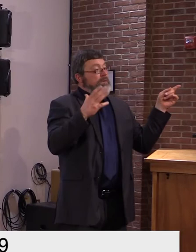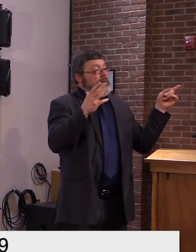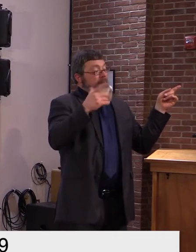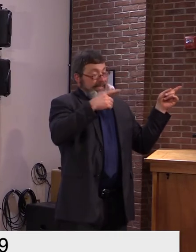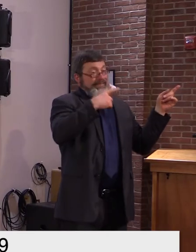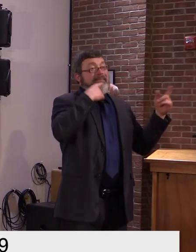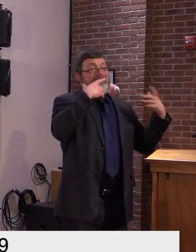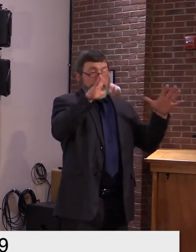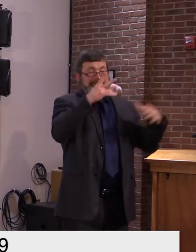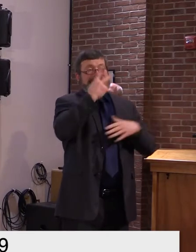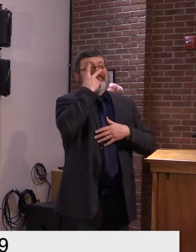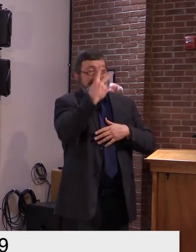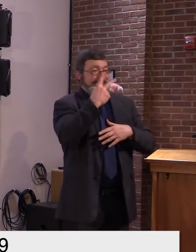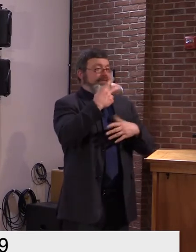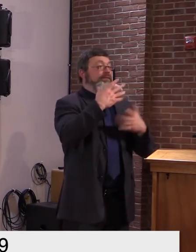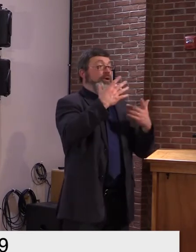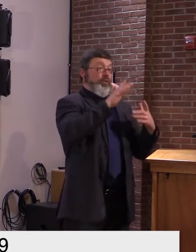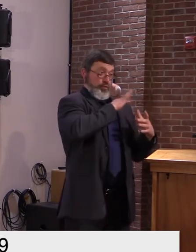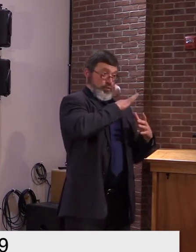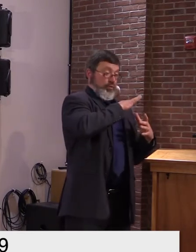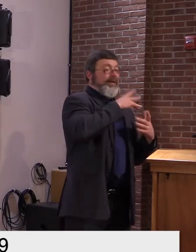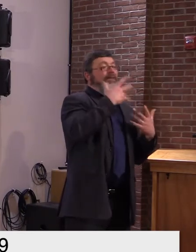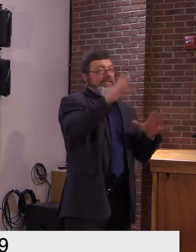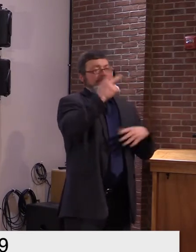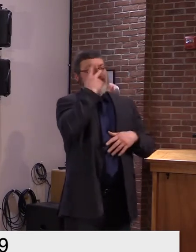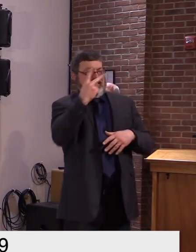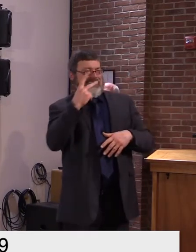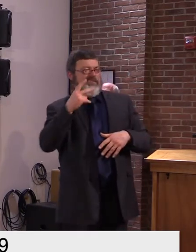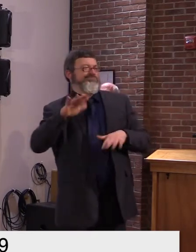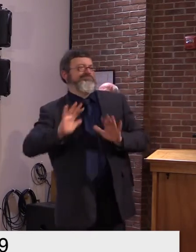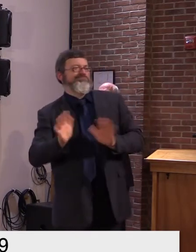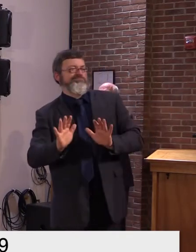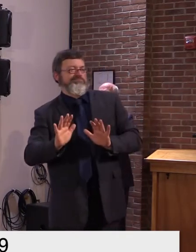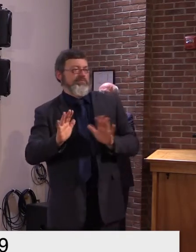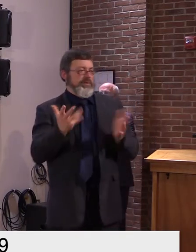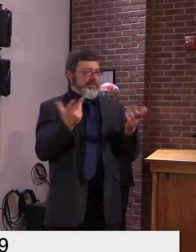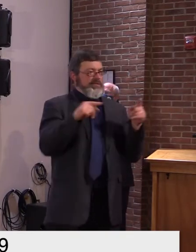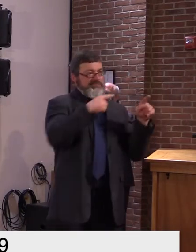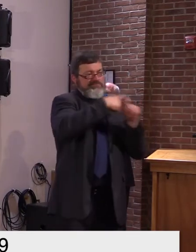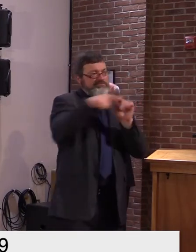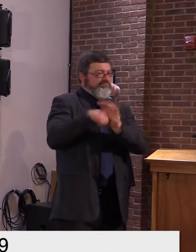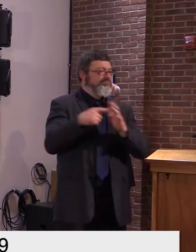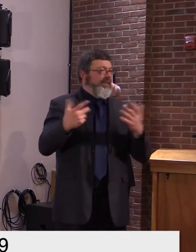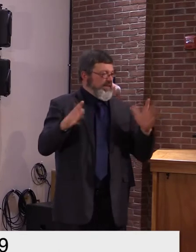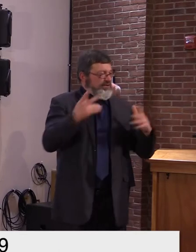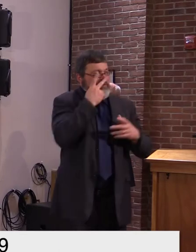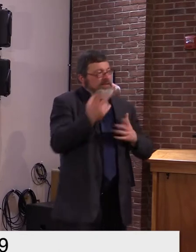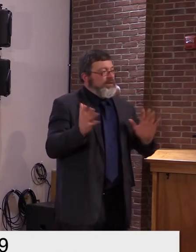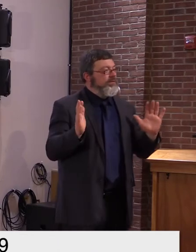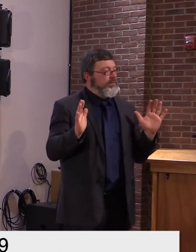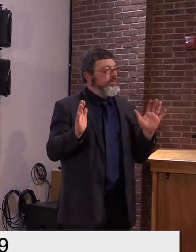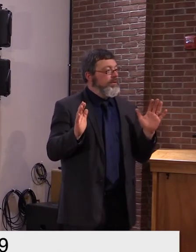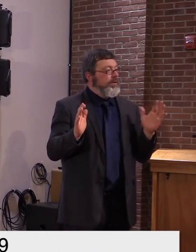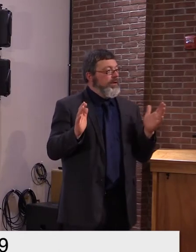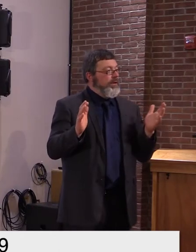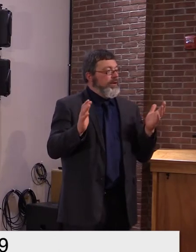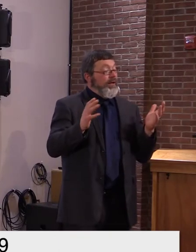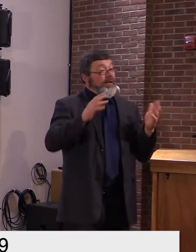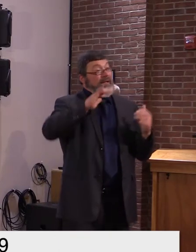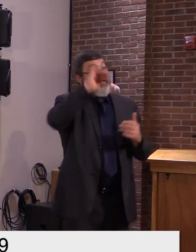and the lack of enthusiasm, but also providing a pathway for people to use it. And that's where we stand.